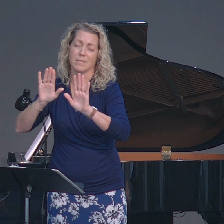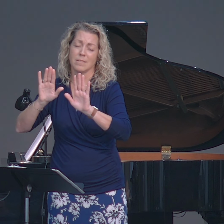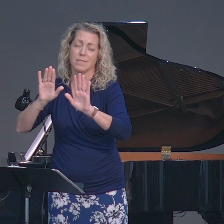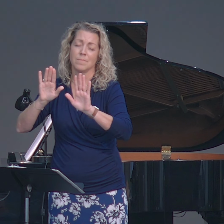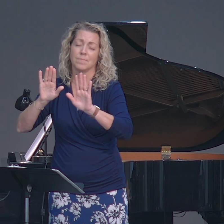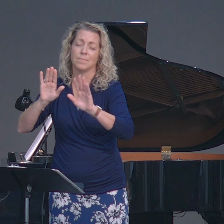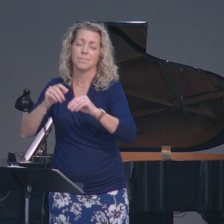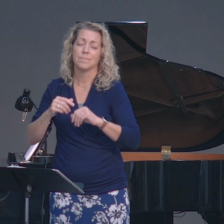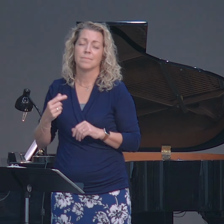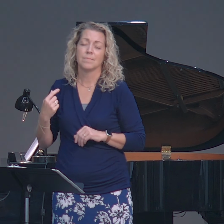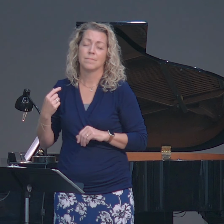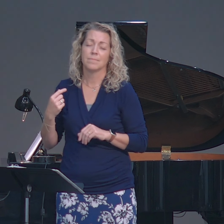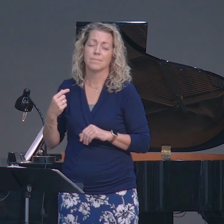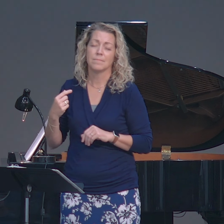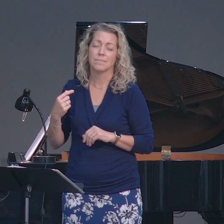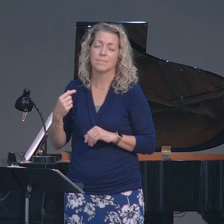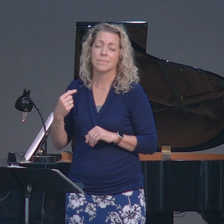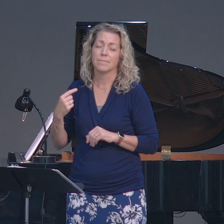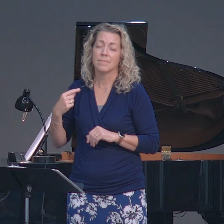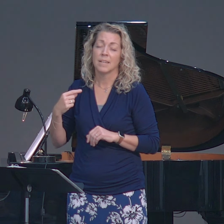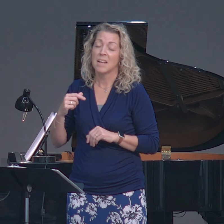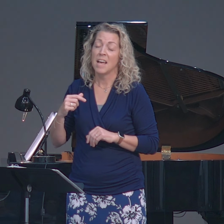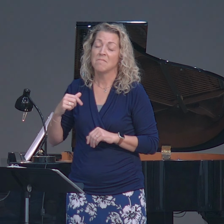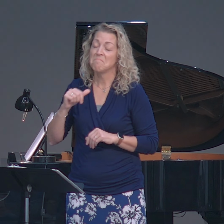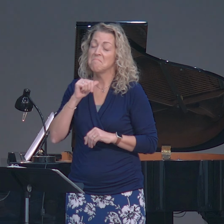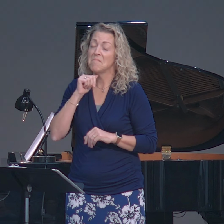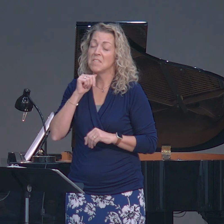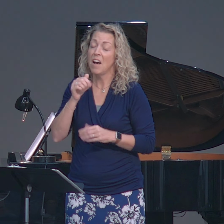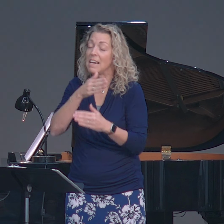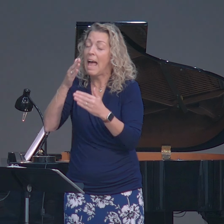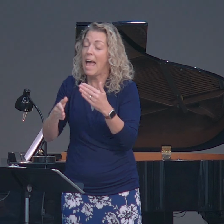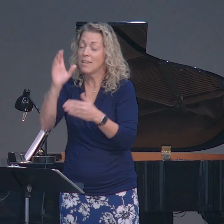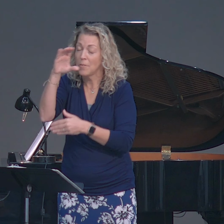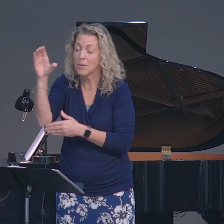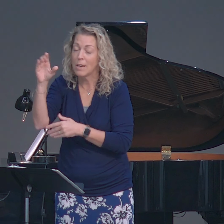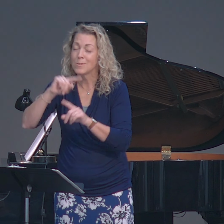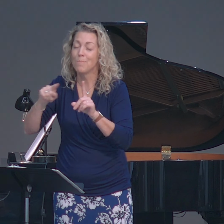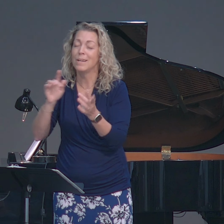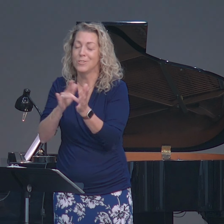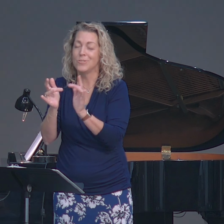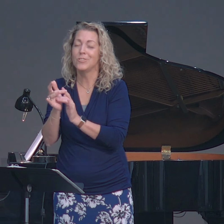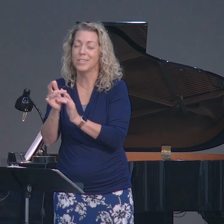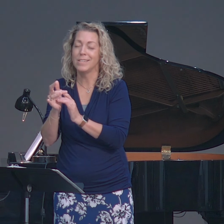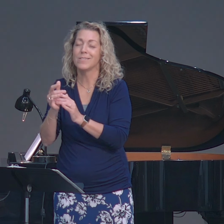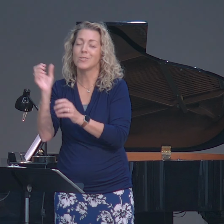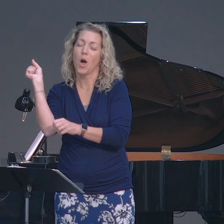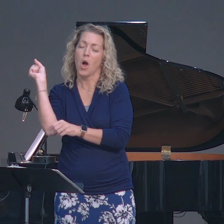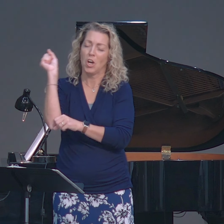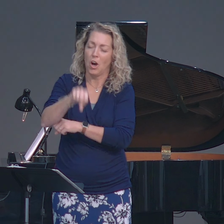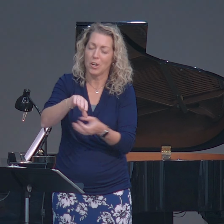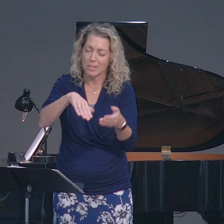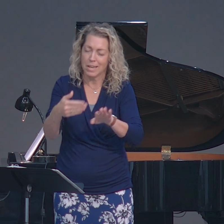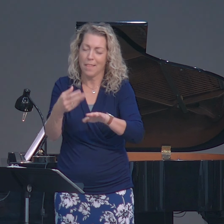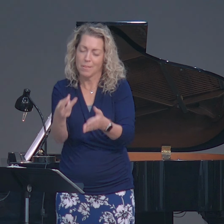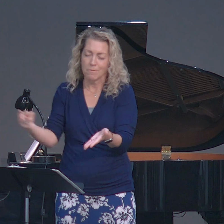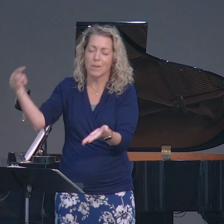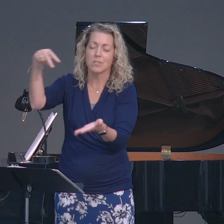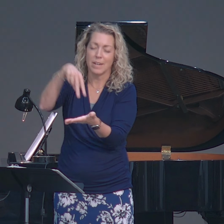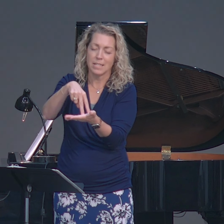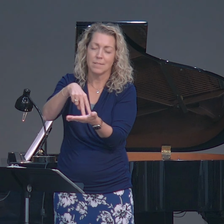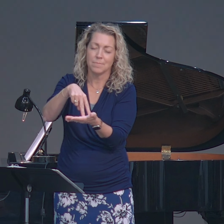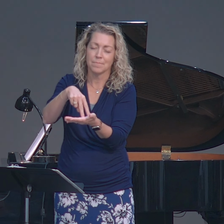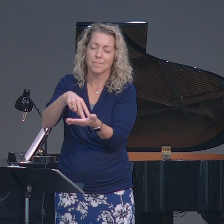that didn't end on the cross. We know that Jesus conquered death and sin and rose again, Lord. We know that